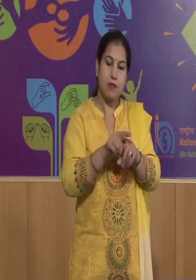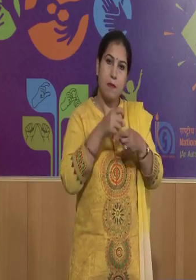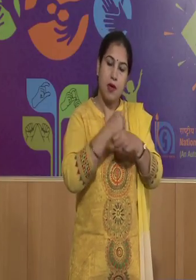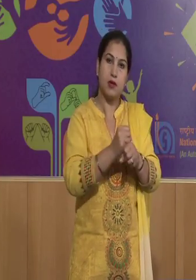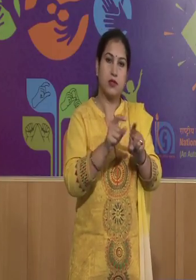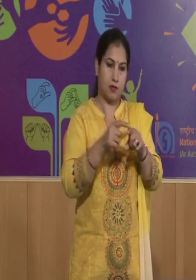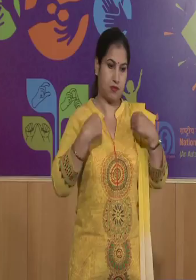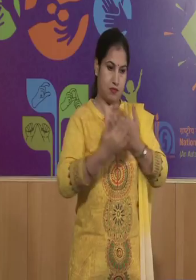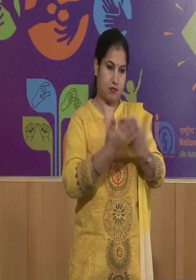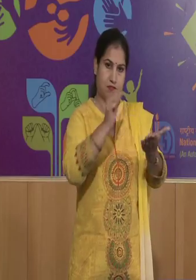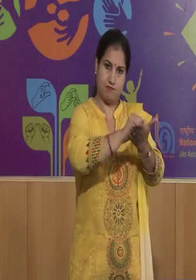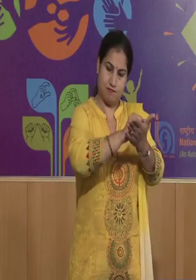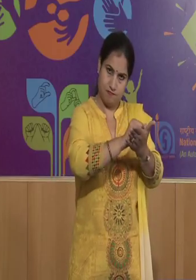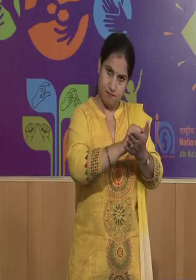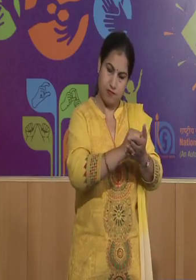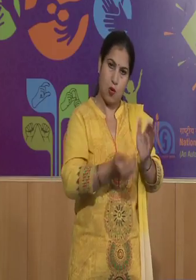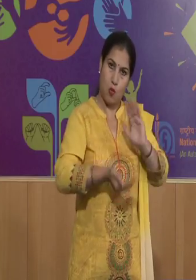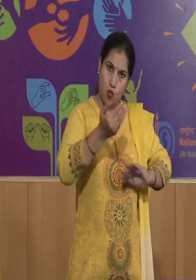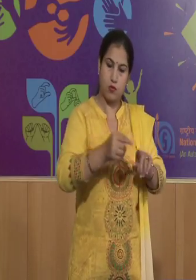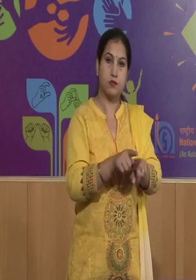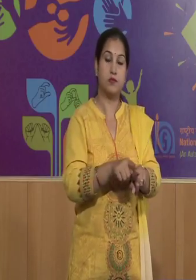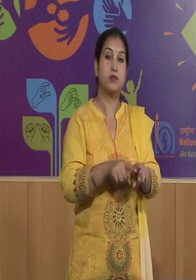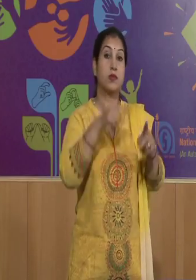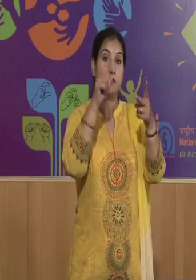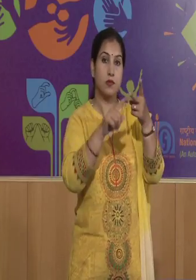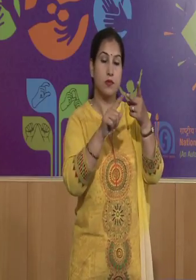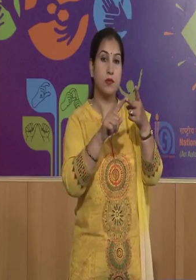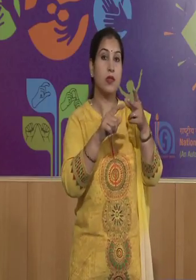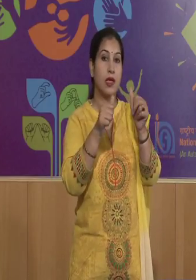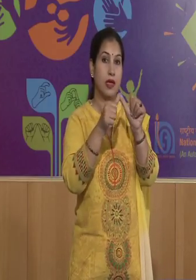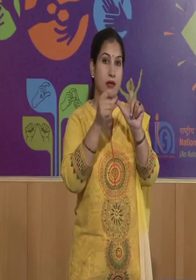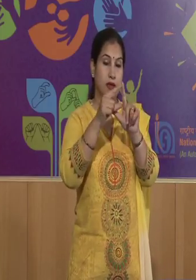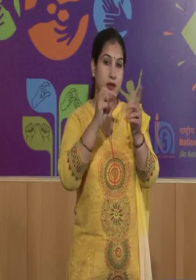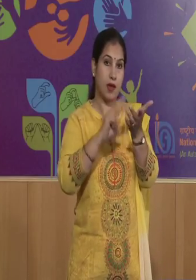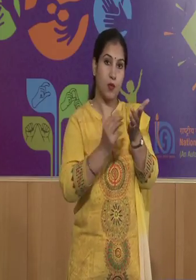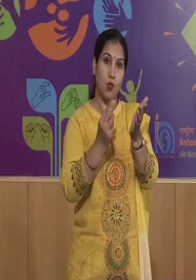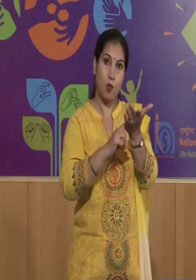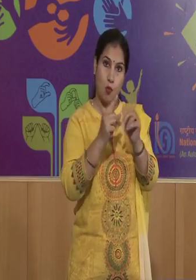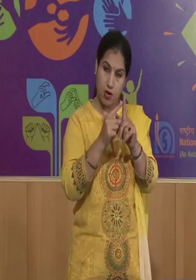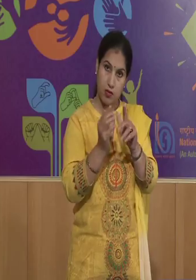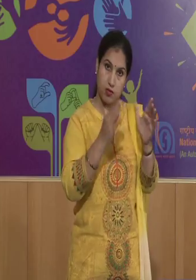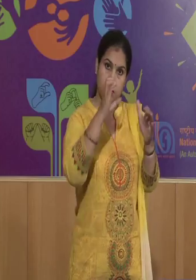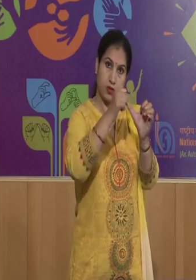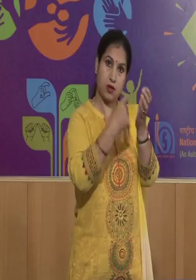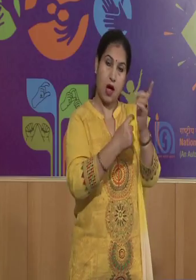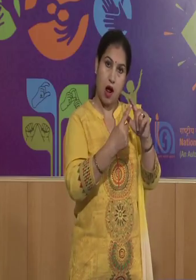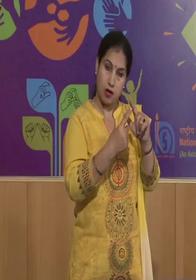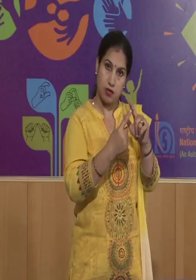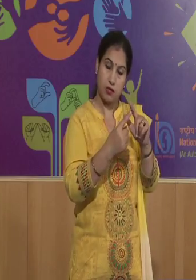Edmond Cartwright made the first water-driven powered loom that proved beneficial